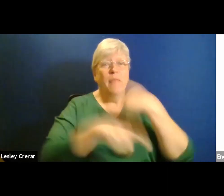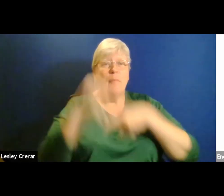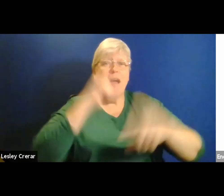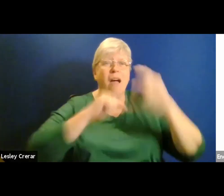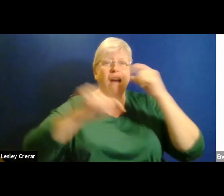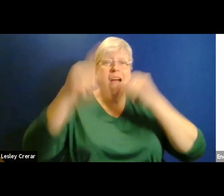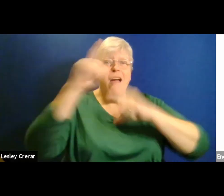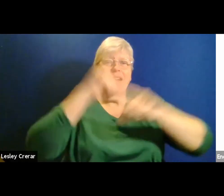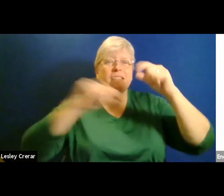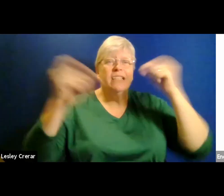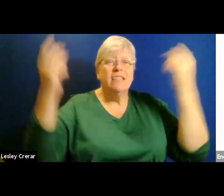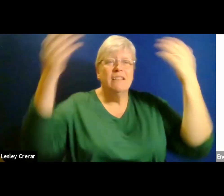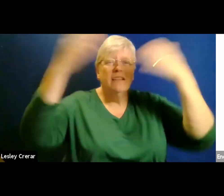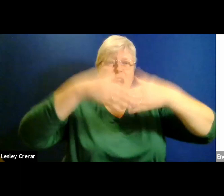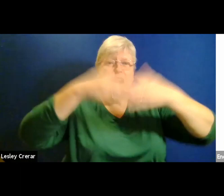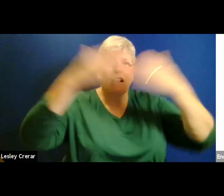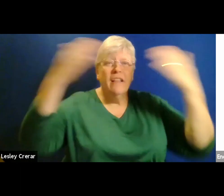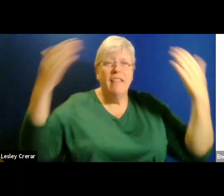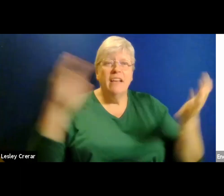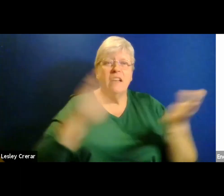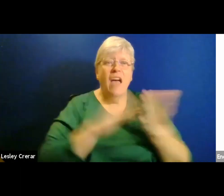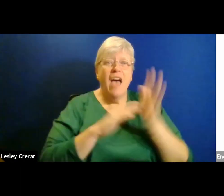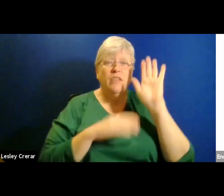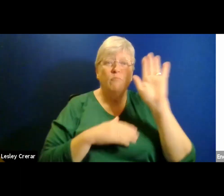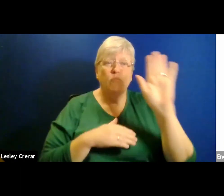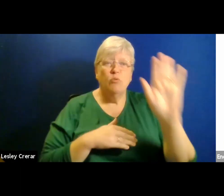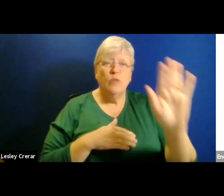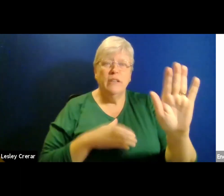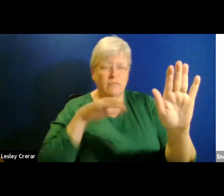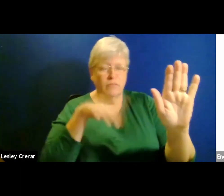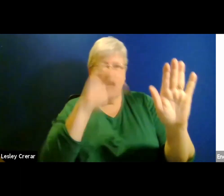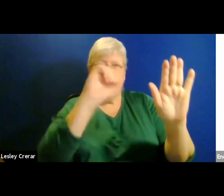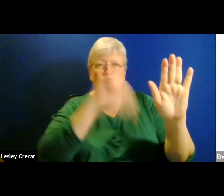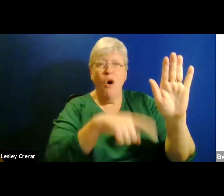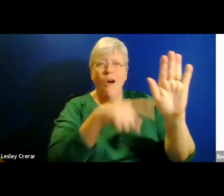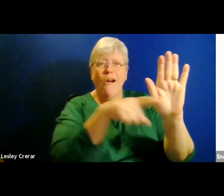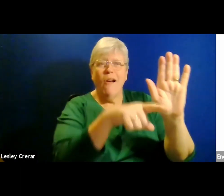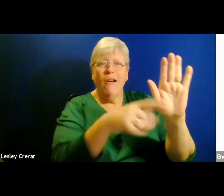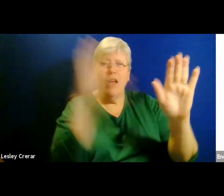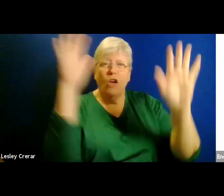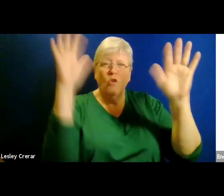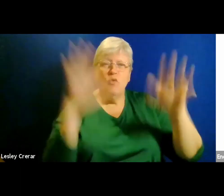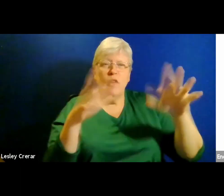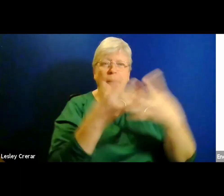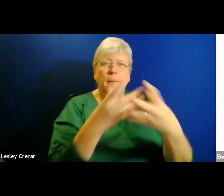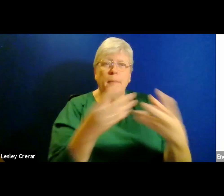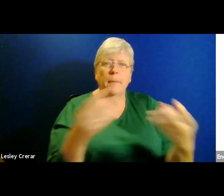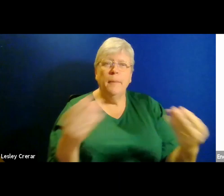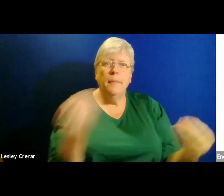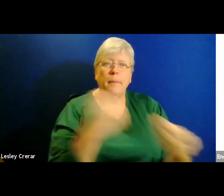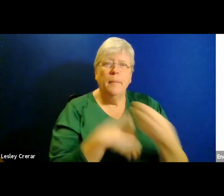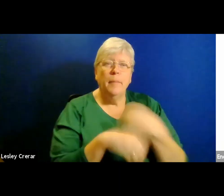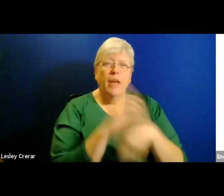light, a handprint is left on a rock, which the rain washes away in time that only becomes time